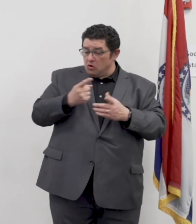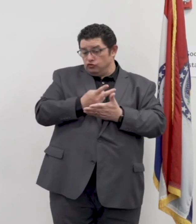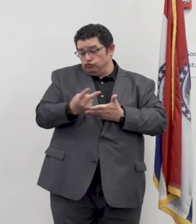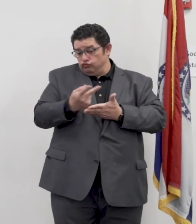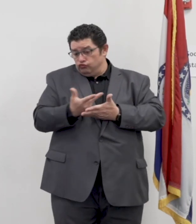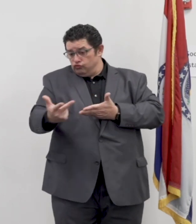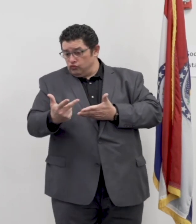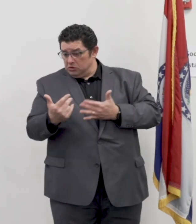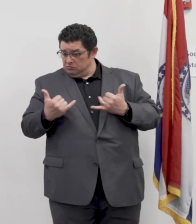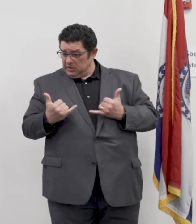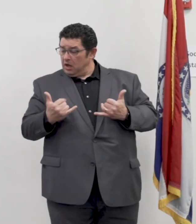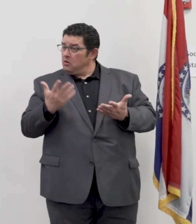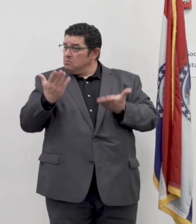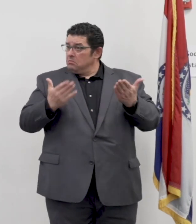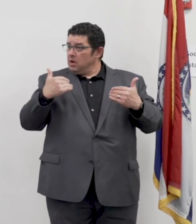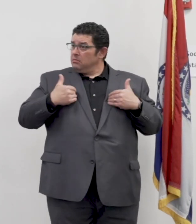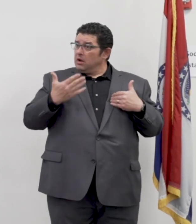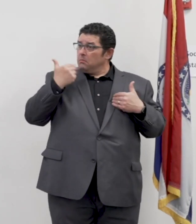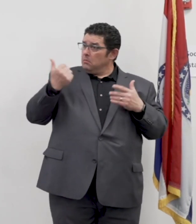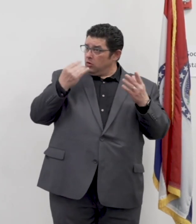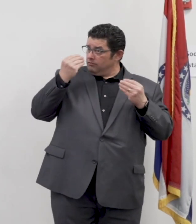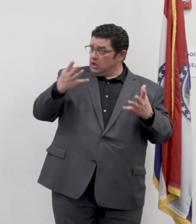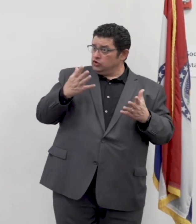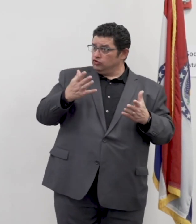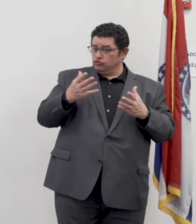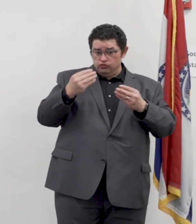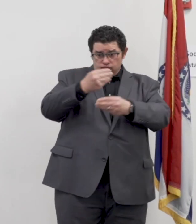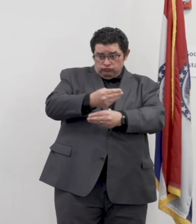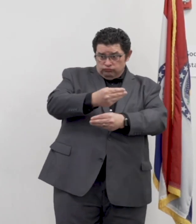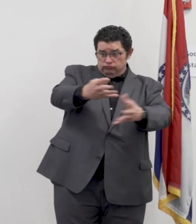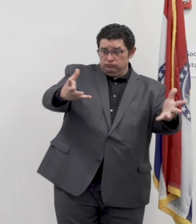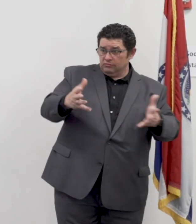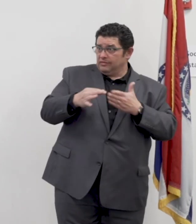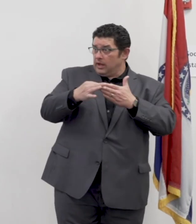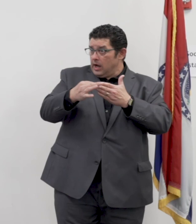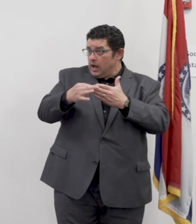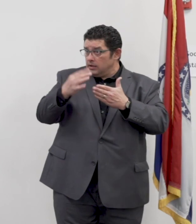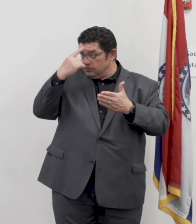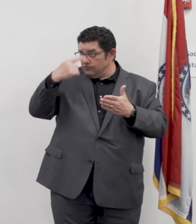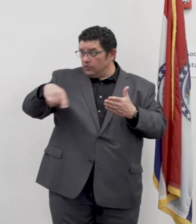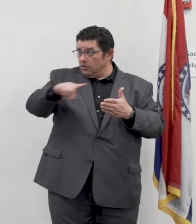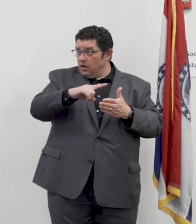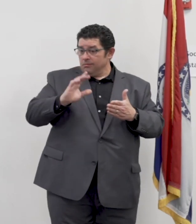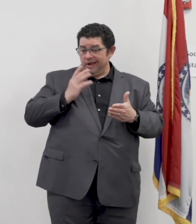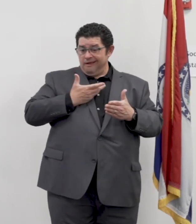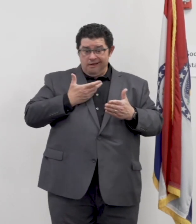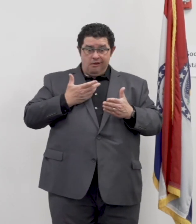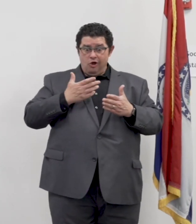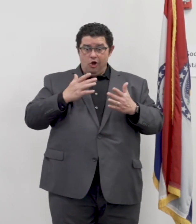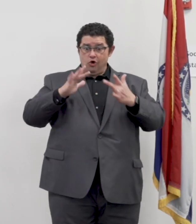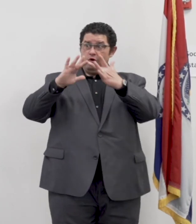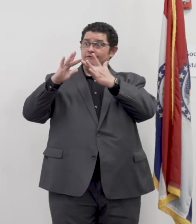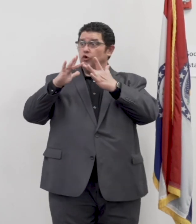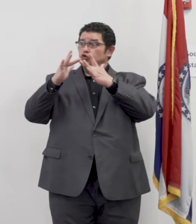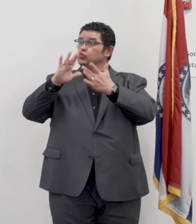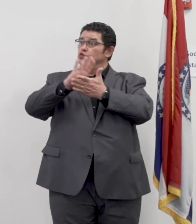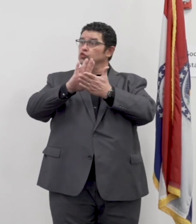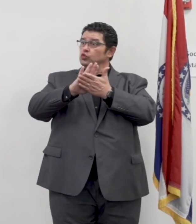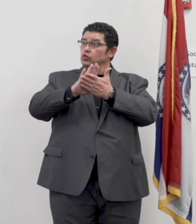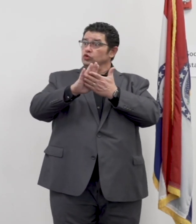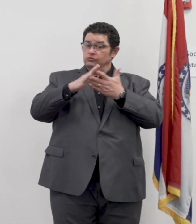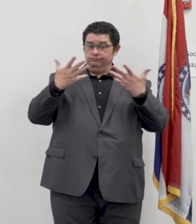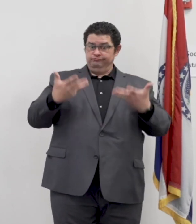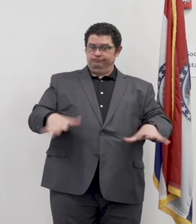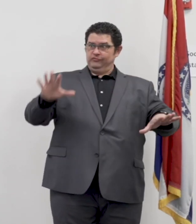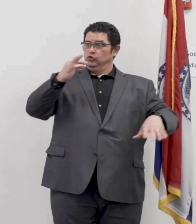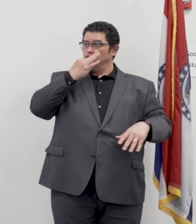weeks to provide that guidance. I know our virtual schools are going to be out soon, and as people